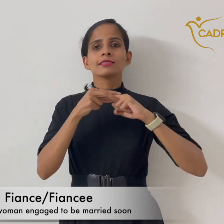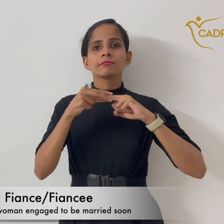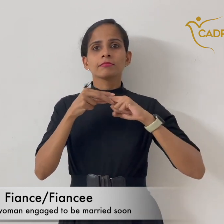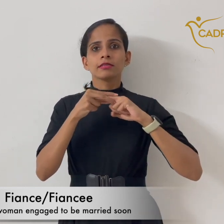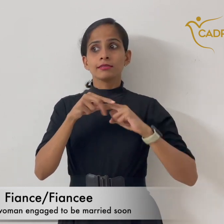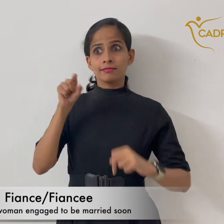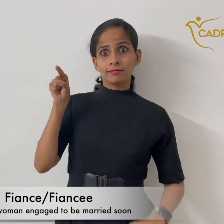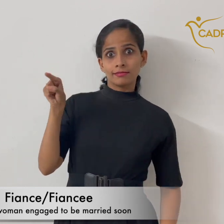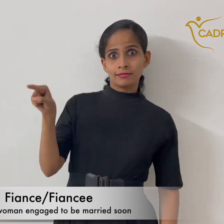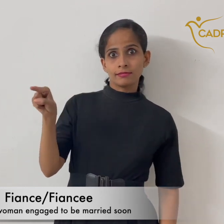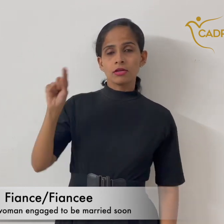Fiance,